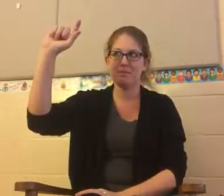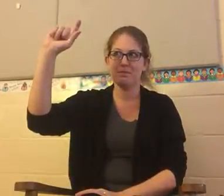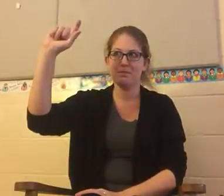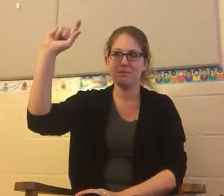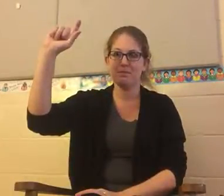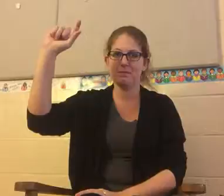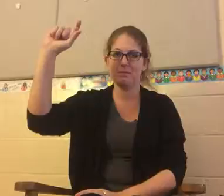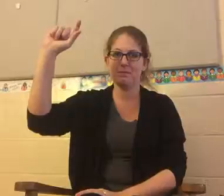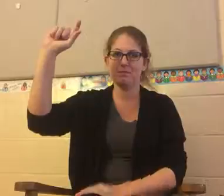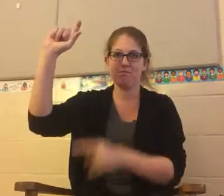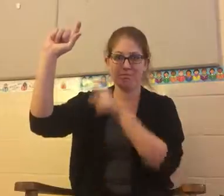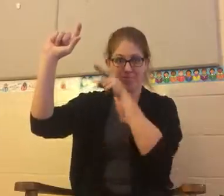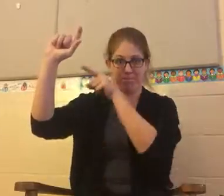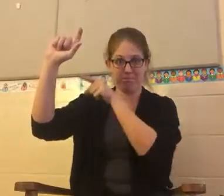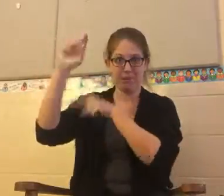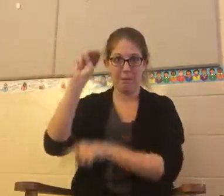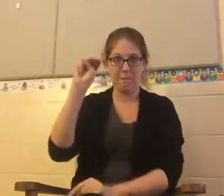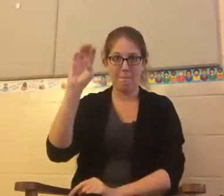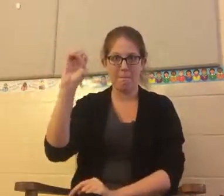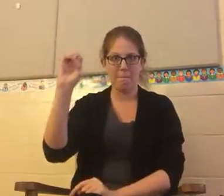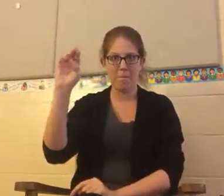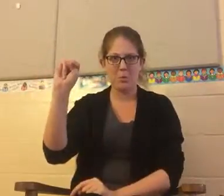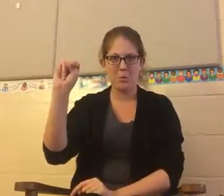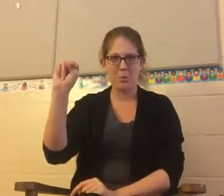The moon is basically just a big cold rock.